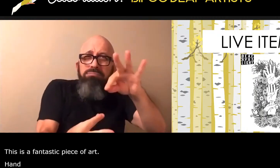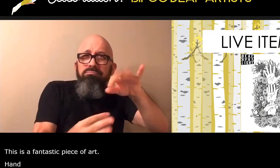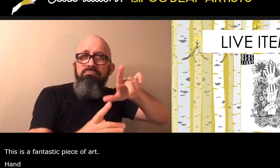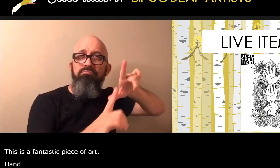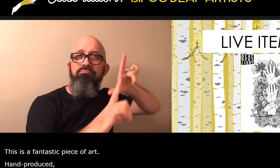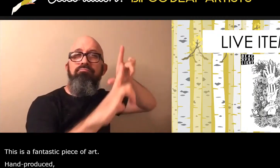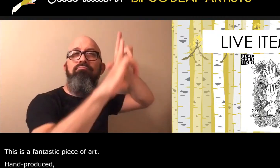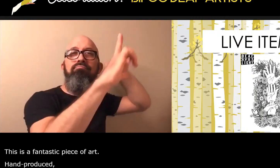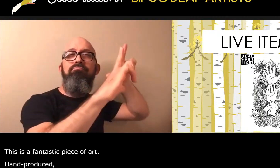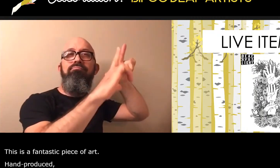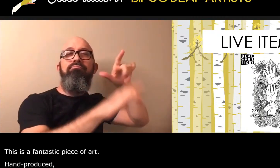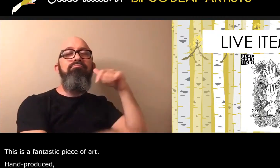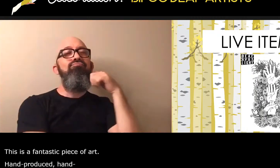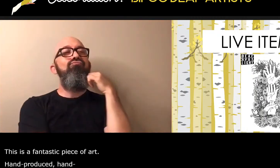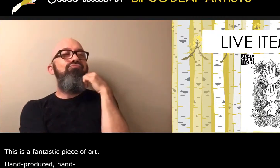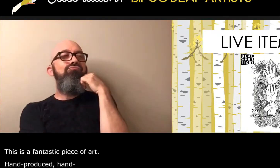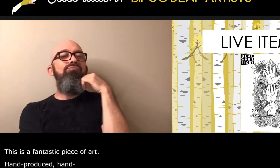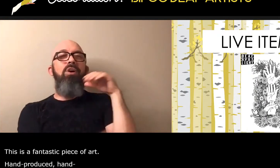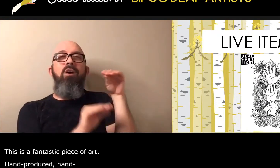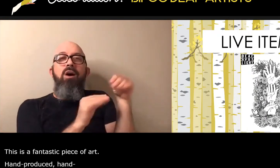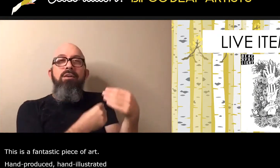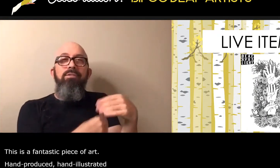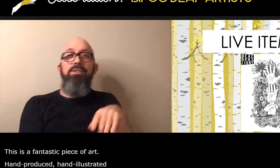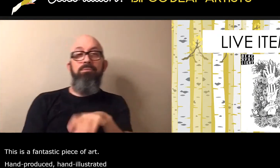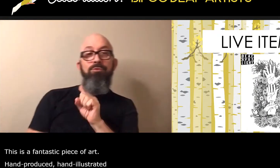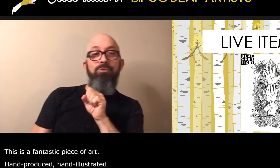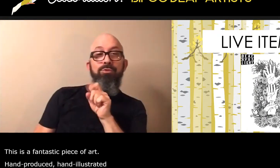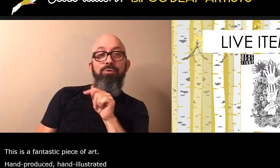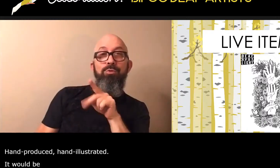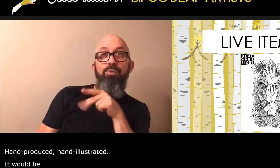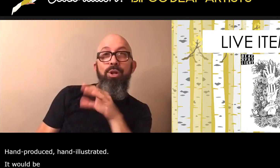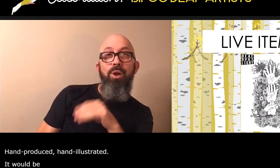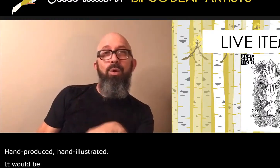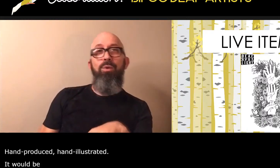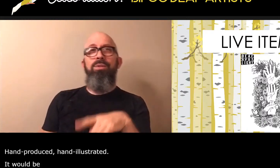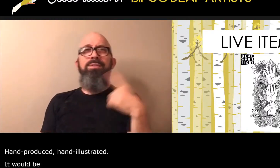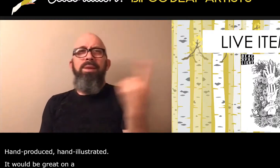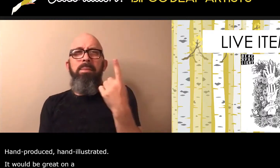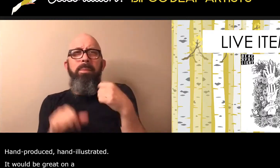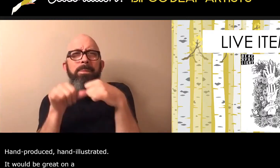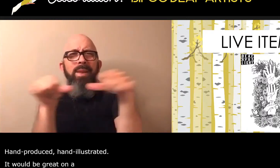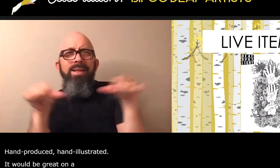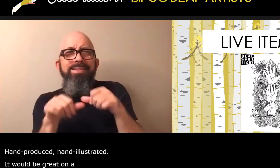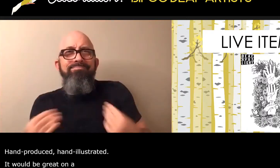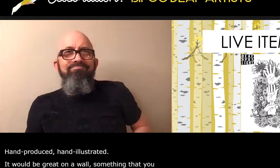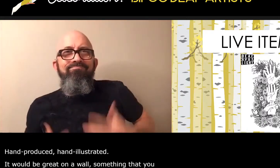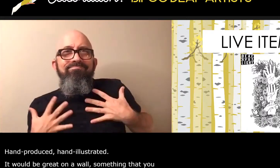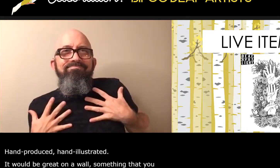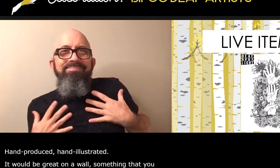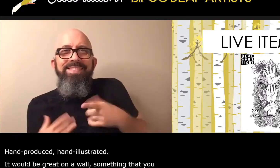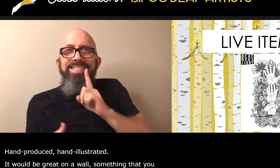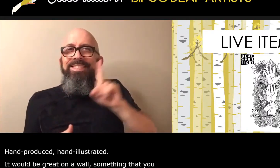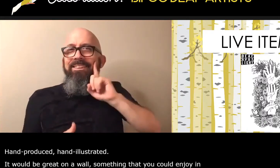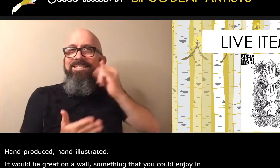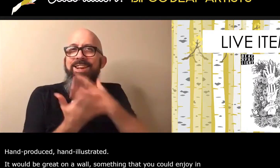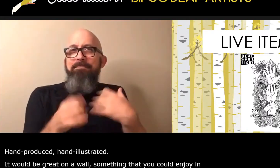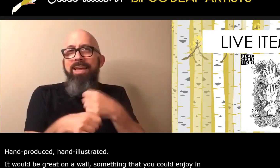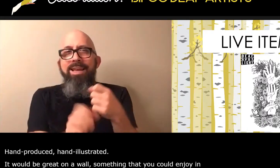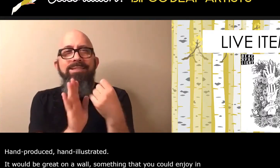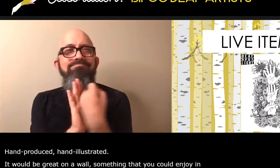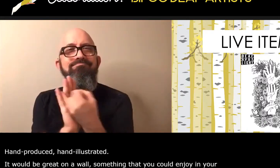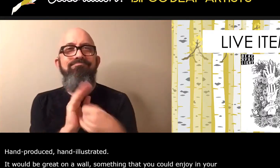illustrated. It would be great on a wall, something that you could enjoy in your office, in your